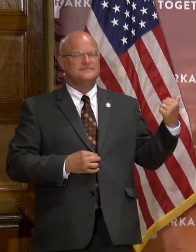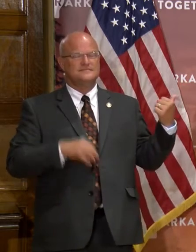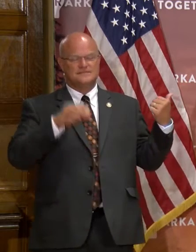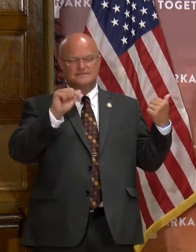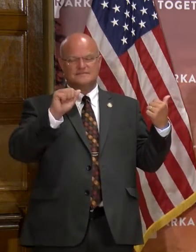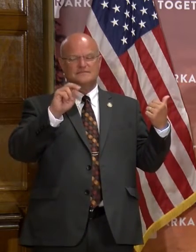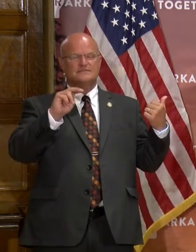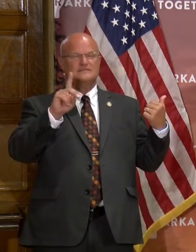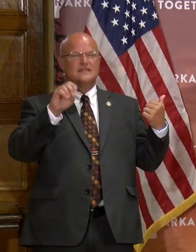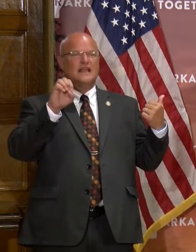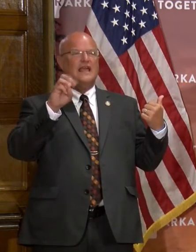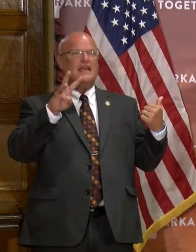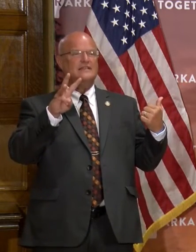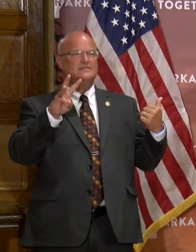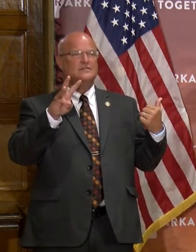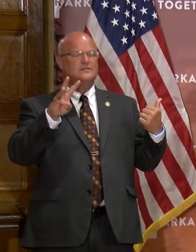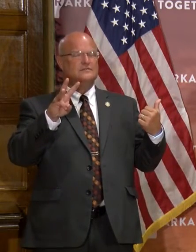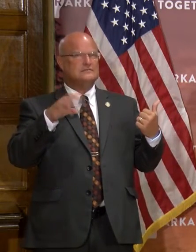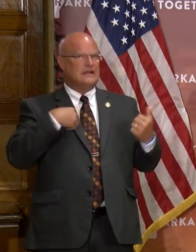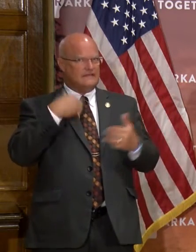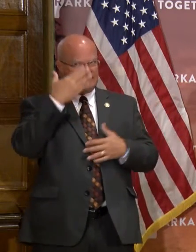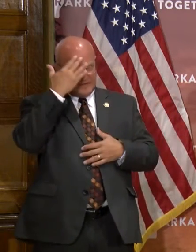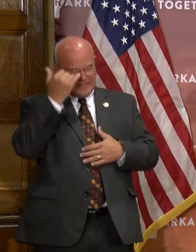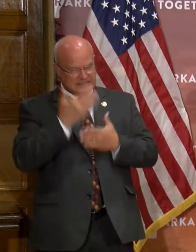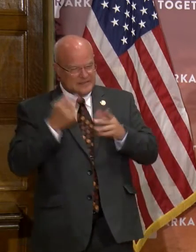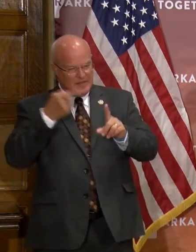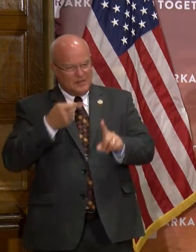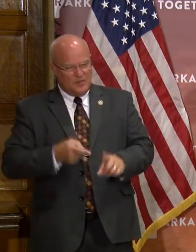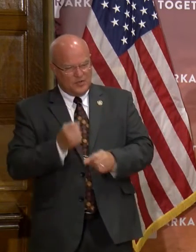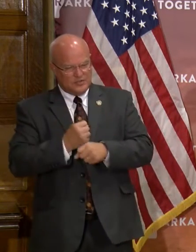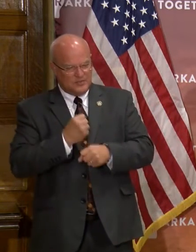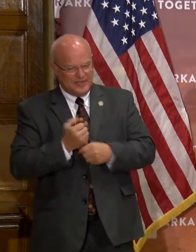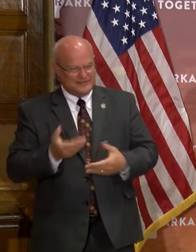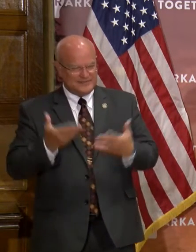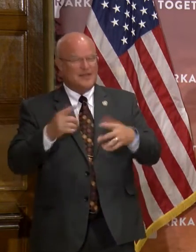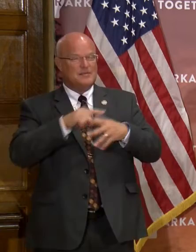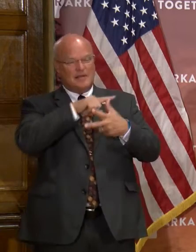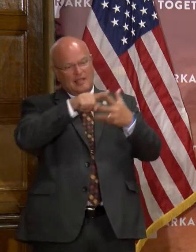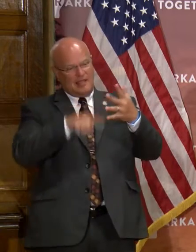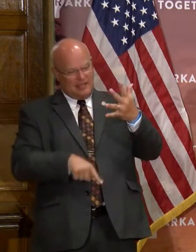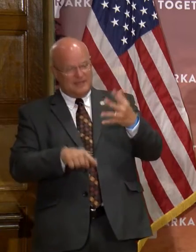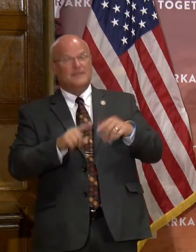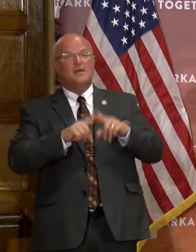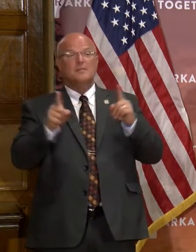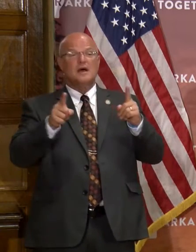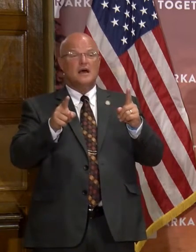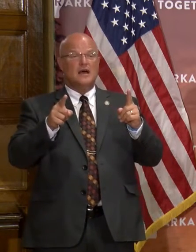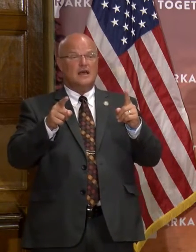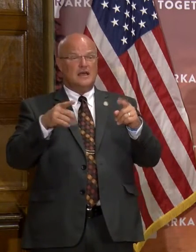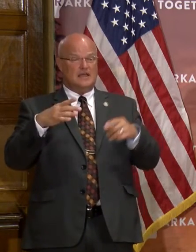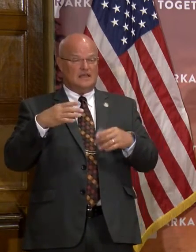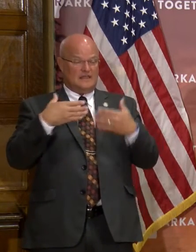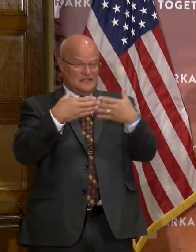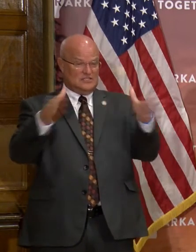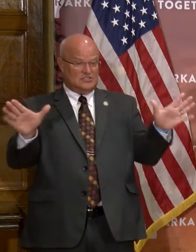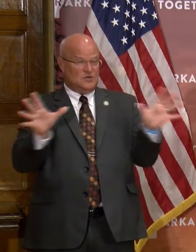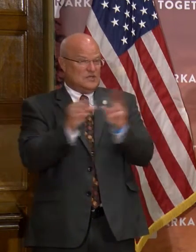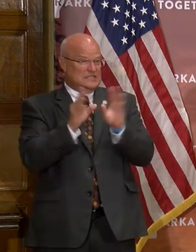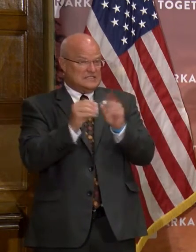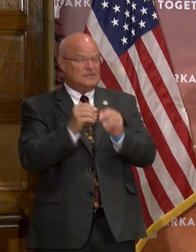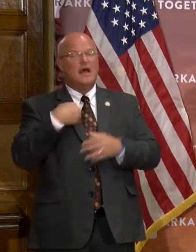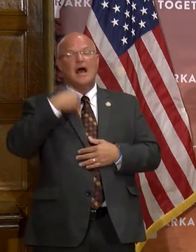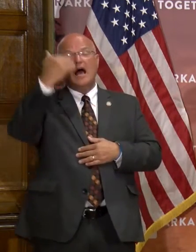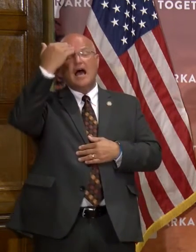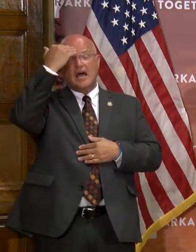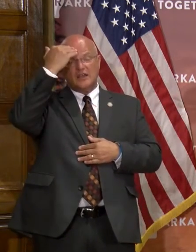you'll have to refresh me if I forget some of the points that you raised, but in terms of the General Assembly, no, I know